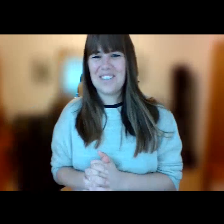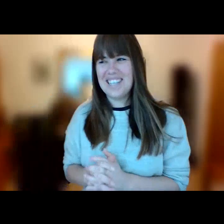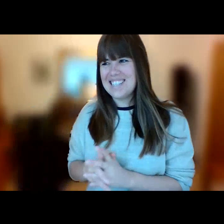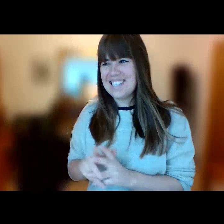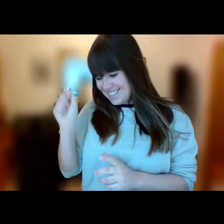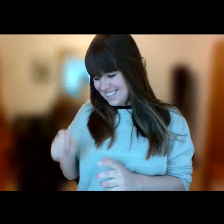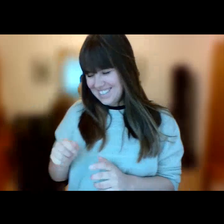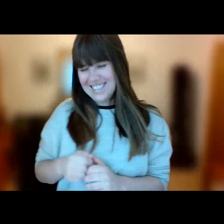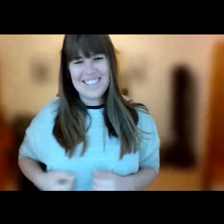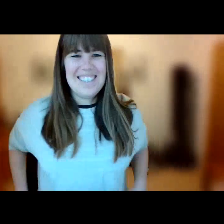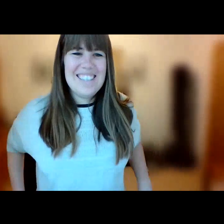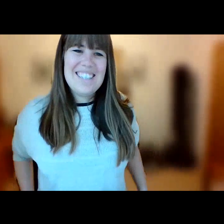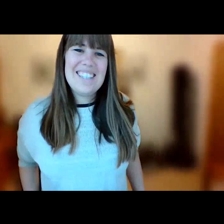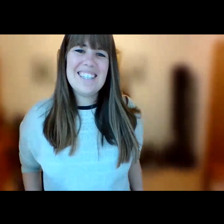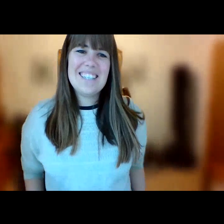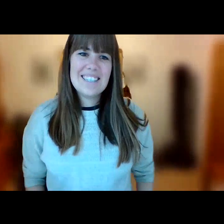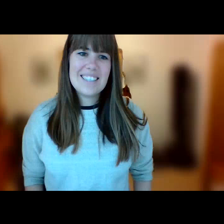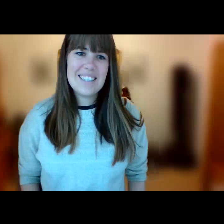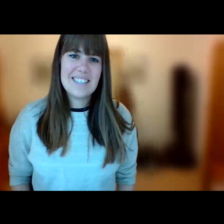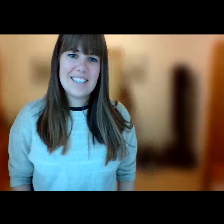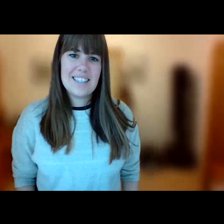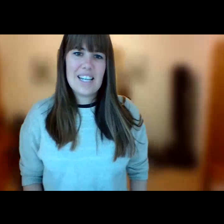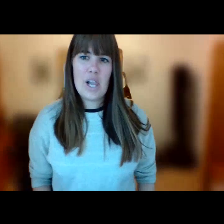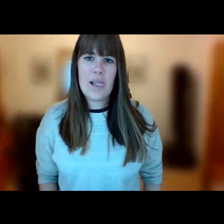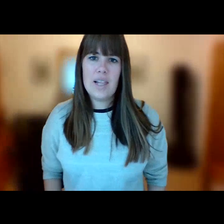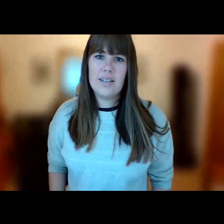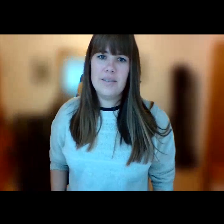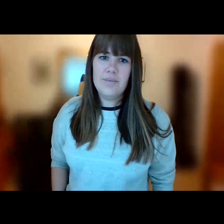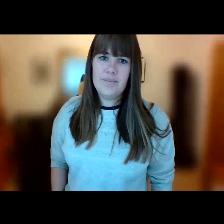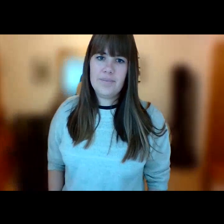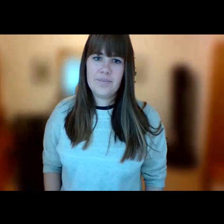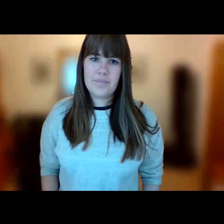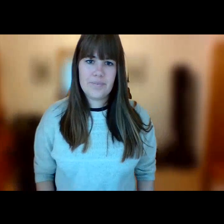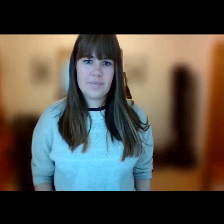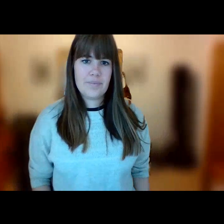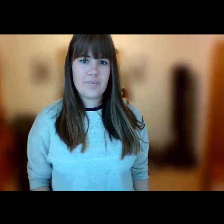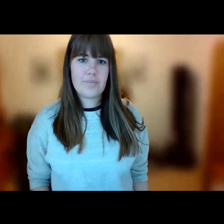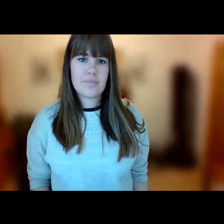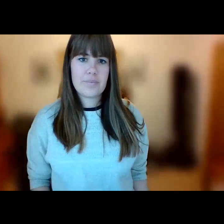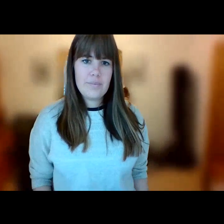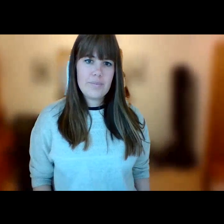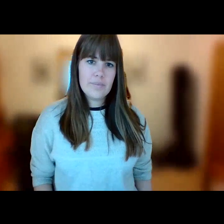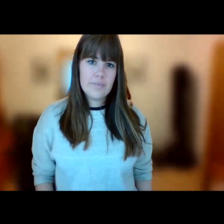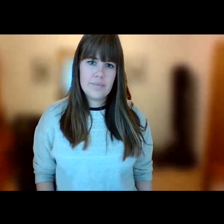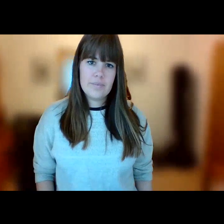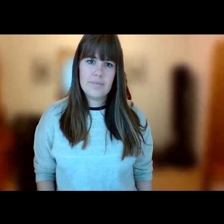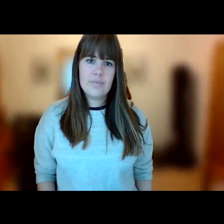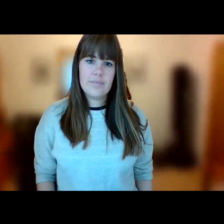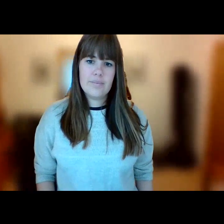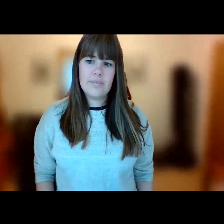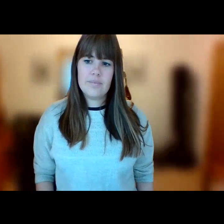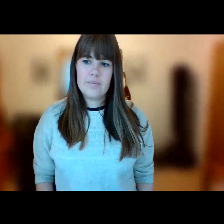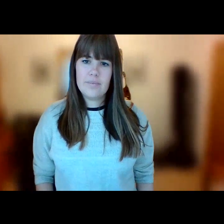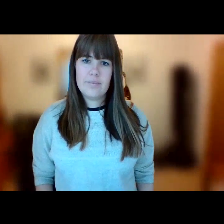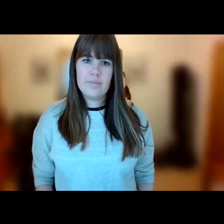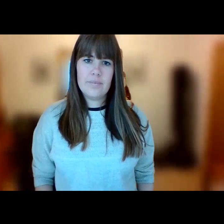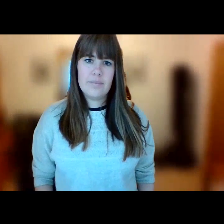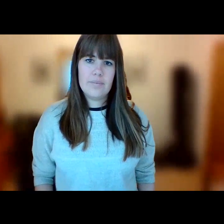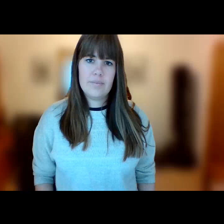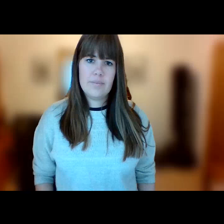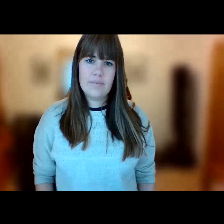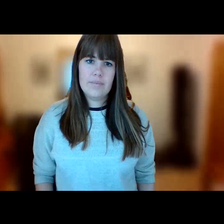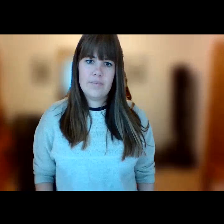So excellent job. Thank you very much. So final bits from me. So I've just put the link